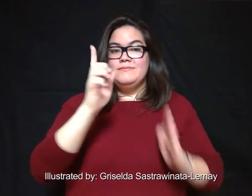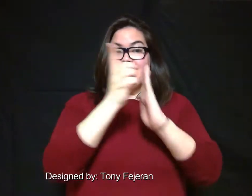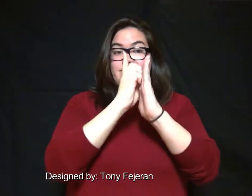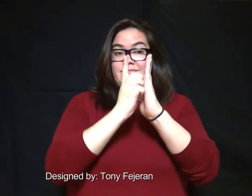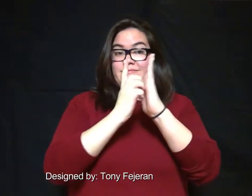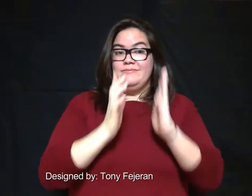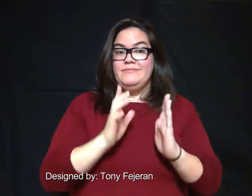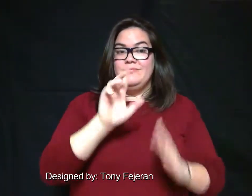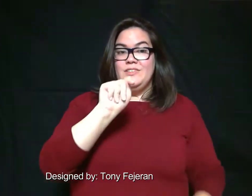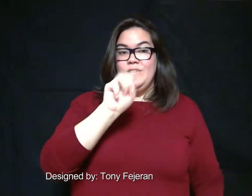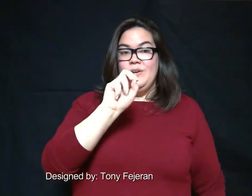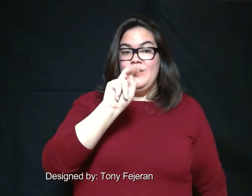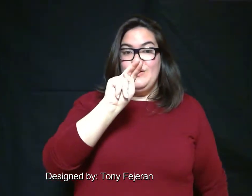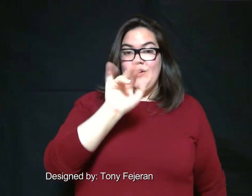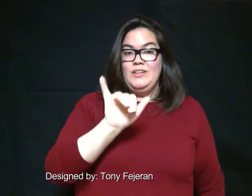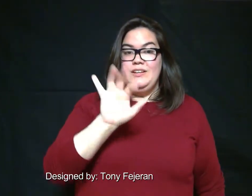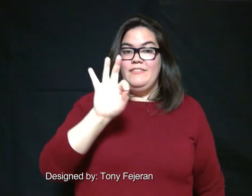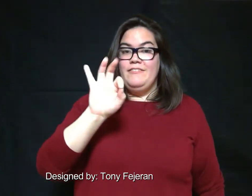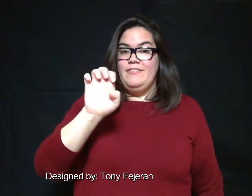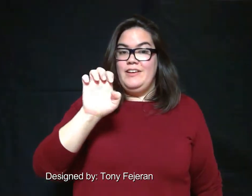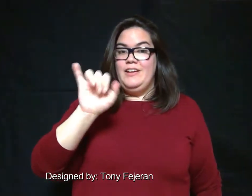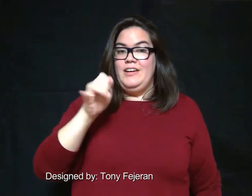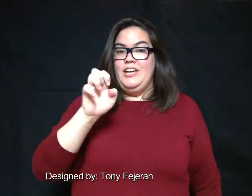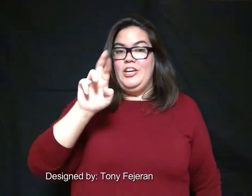Designed by Tony Fejeran.